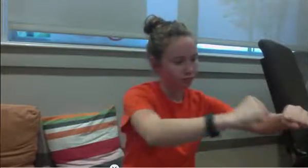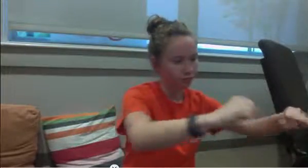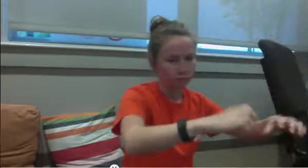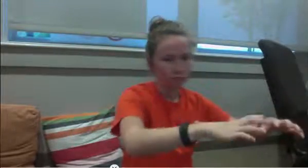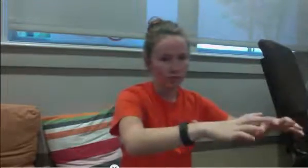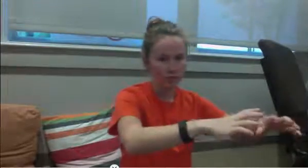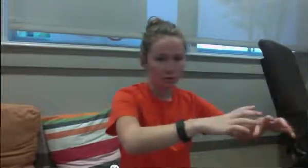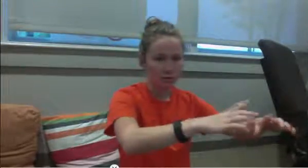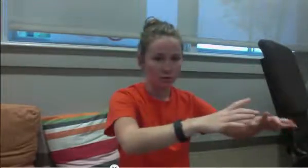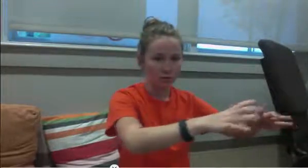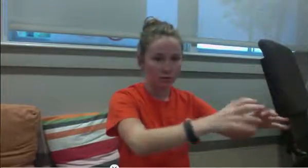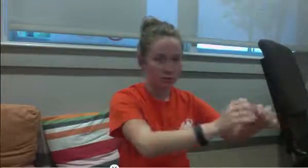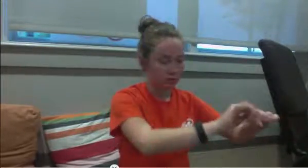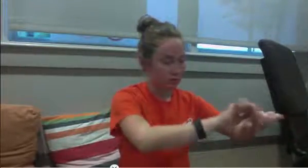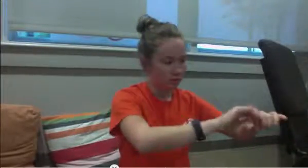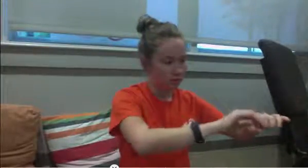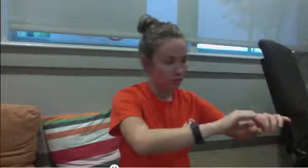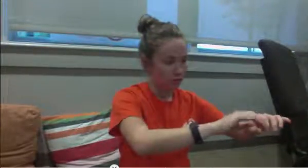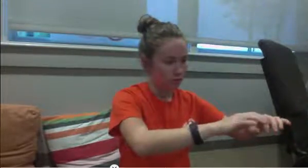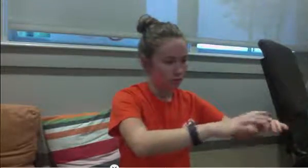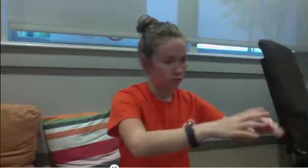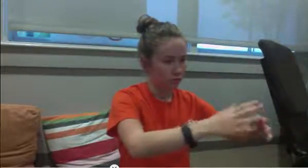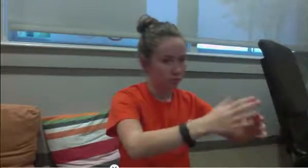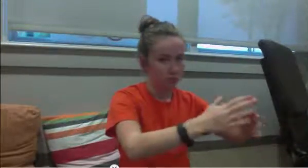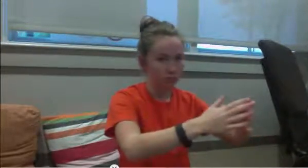And solid structures began to form.